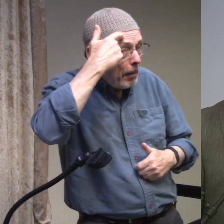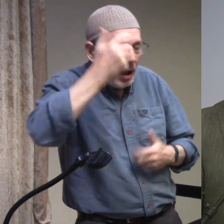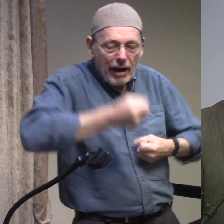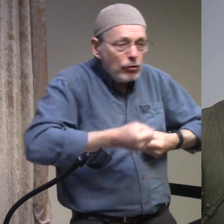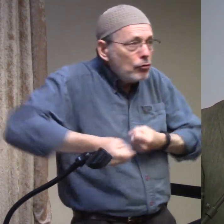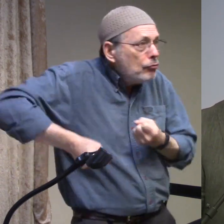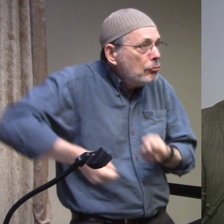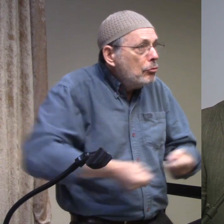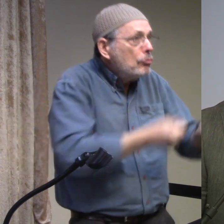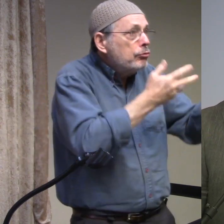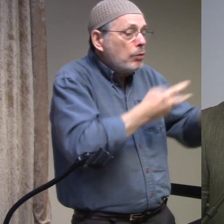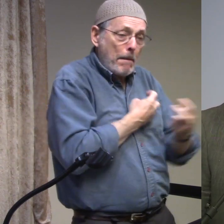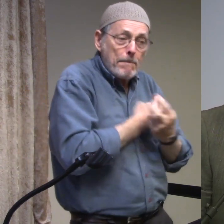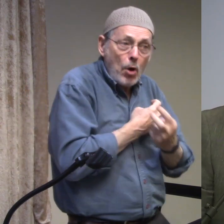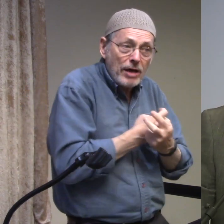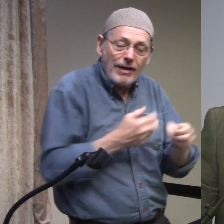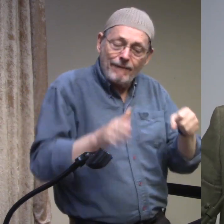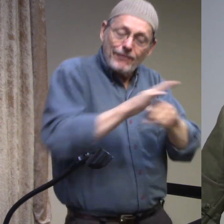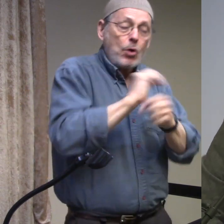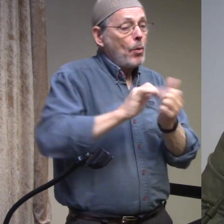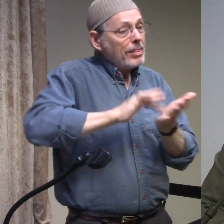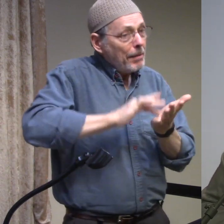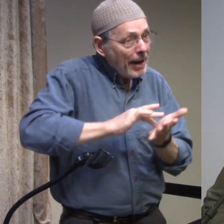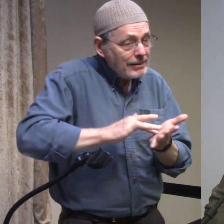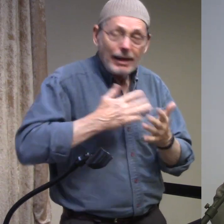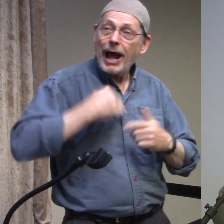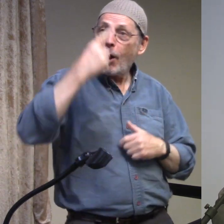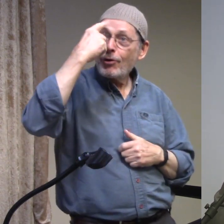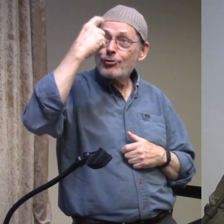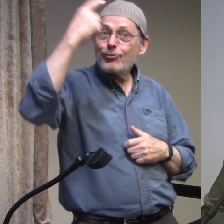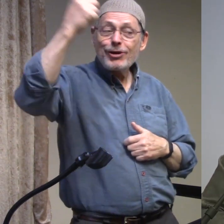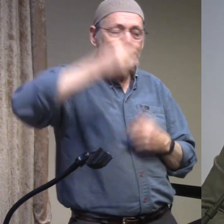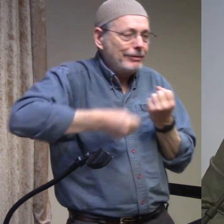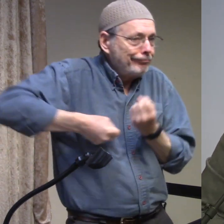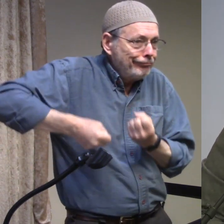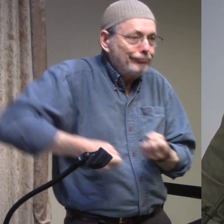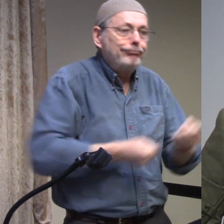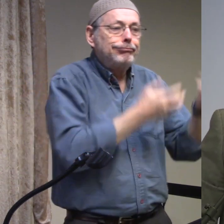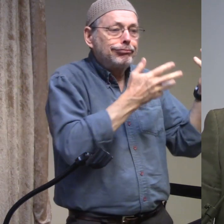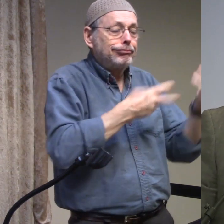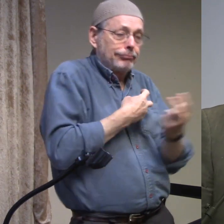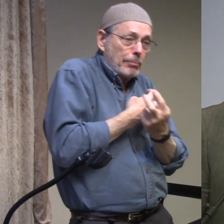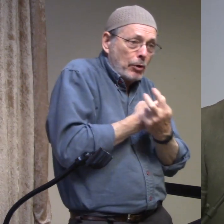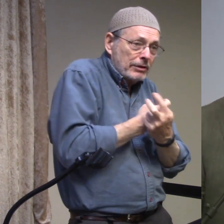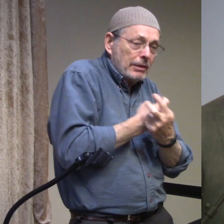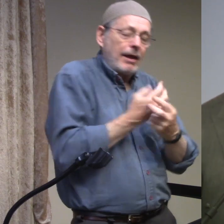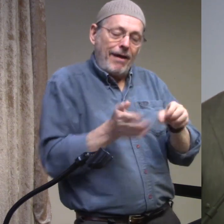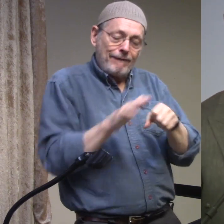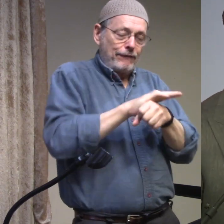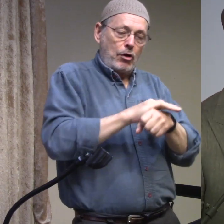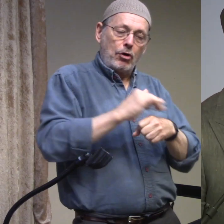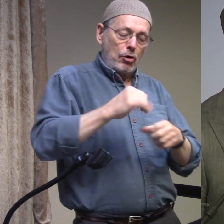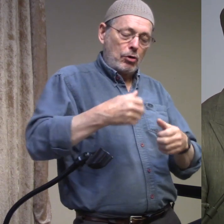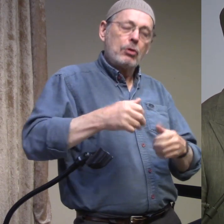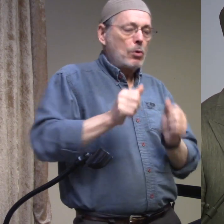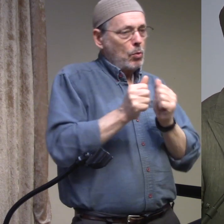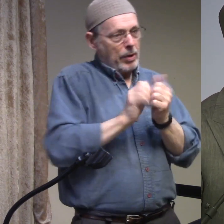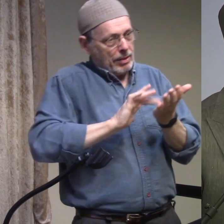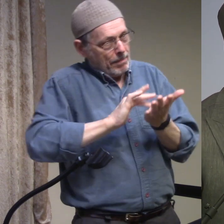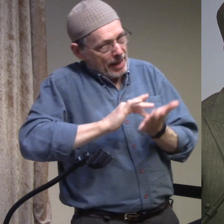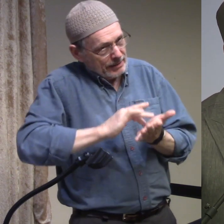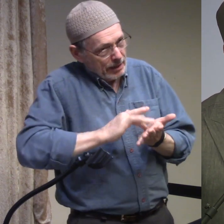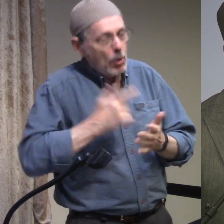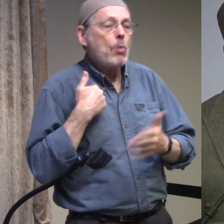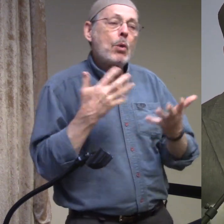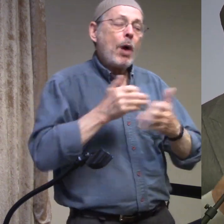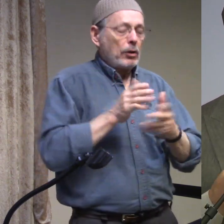fill it with the medicine. We want to empty our dreams from poison and fill it with medicine. We